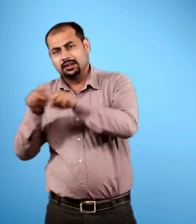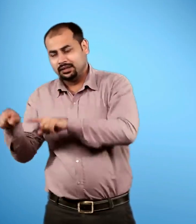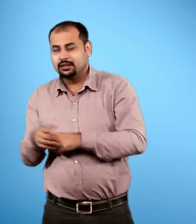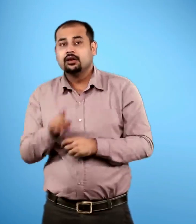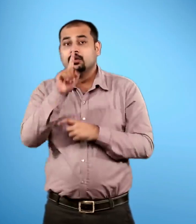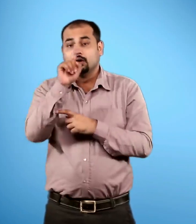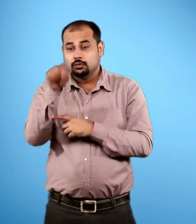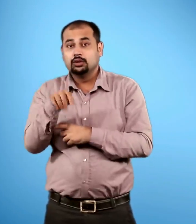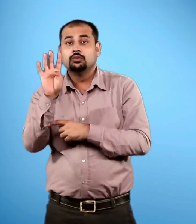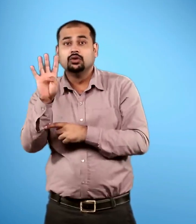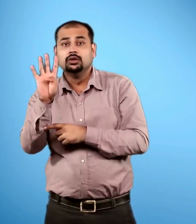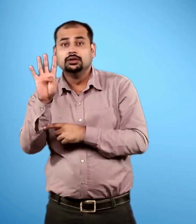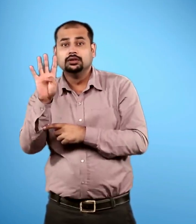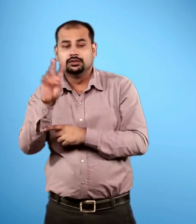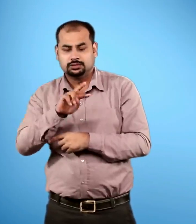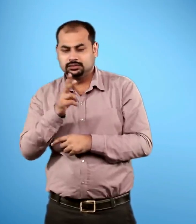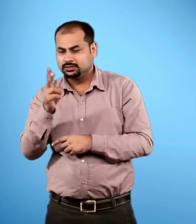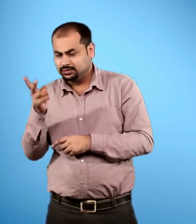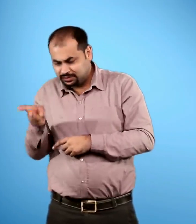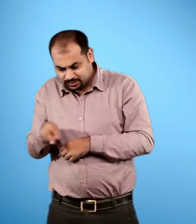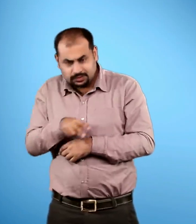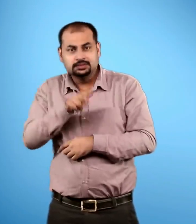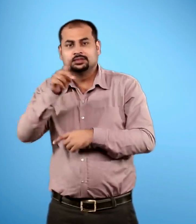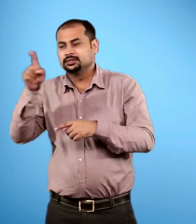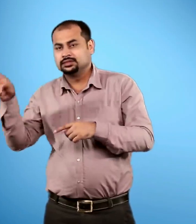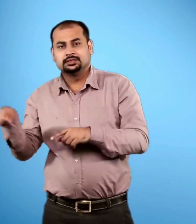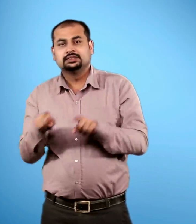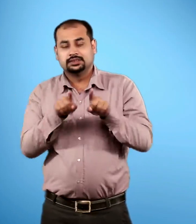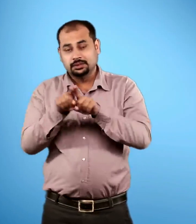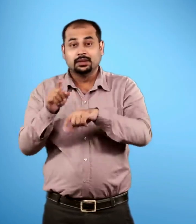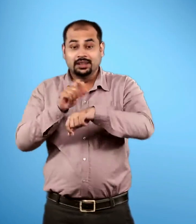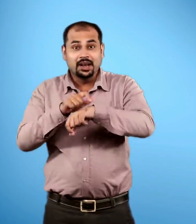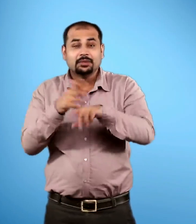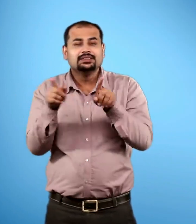to repeat it with a 1/4 clockwise turn."